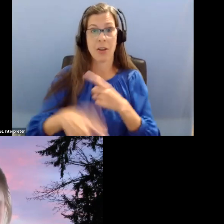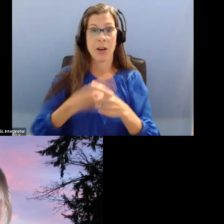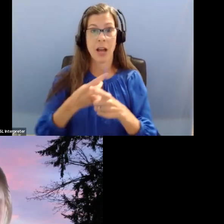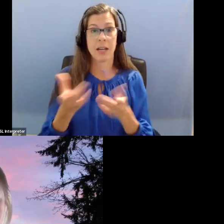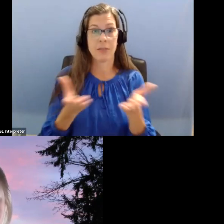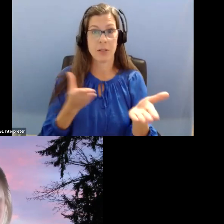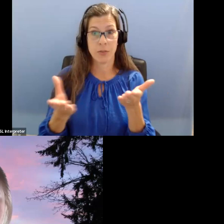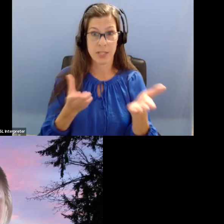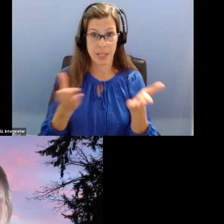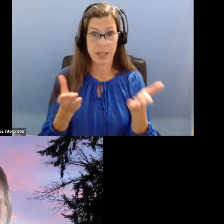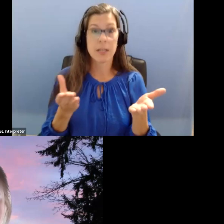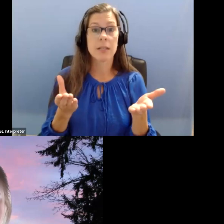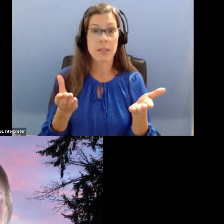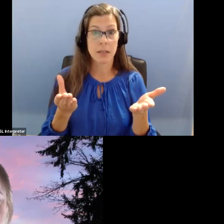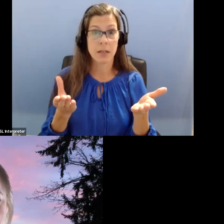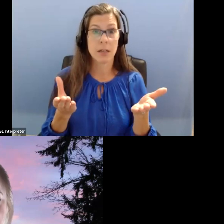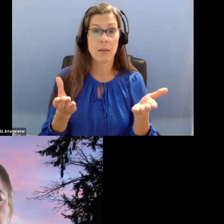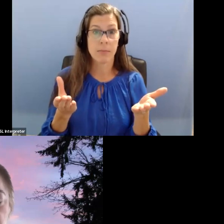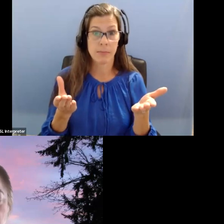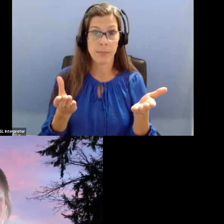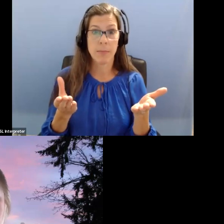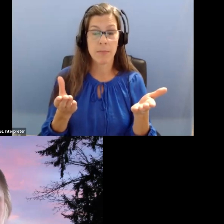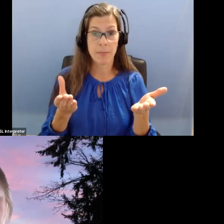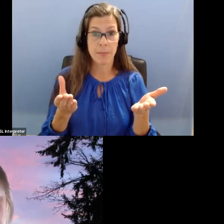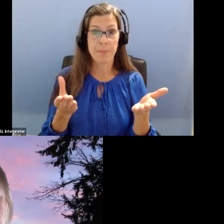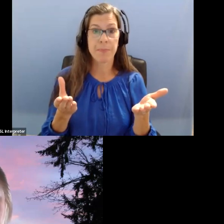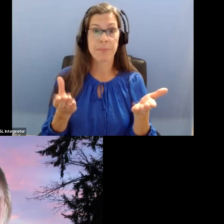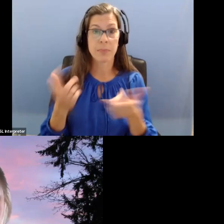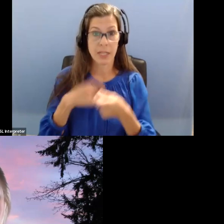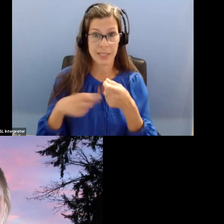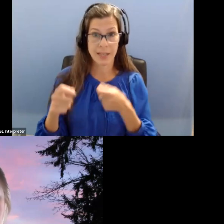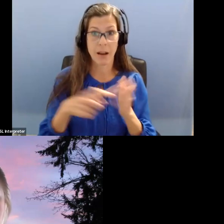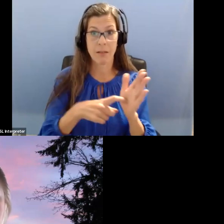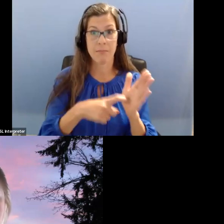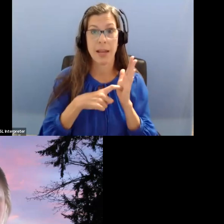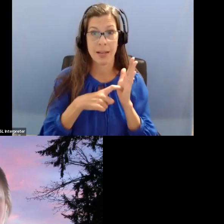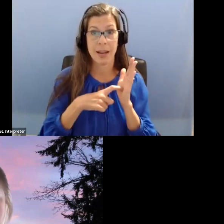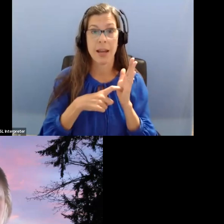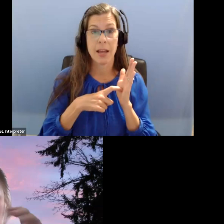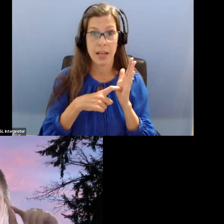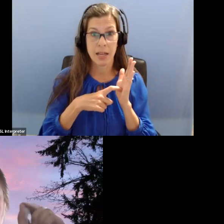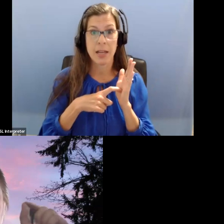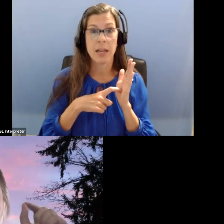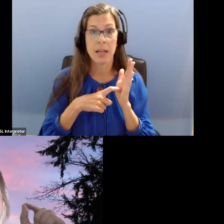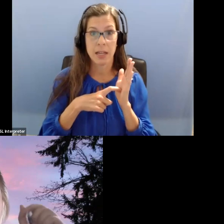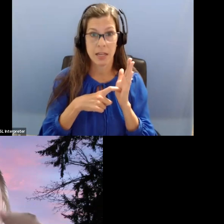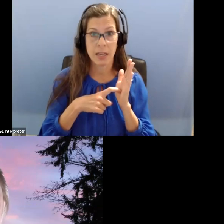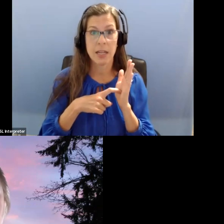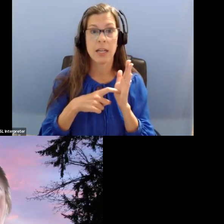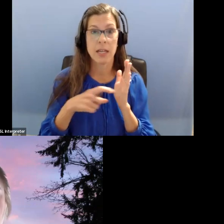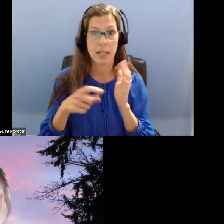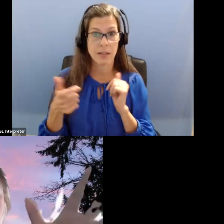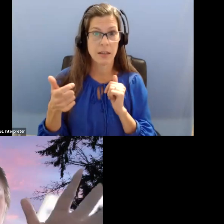services. And so instead of, you know, really mandating the operability between 911